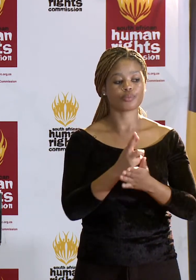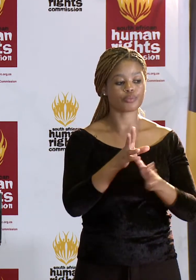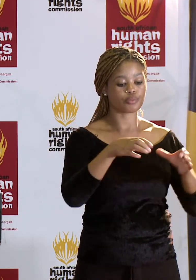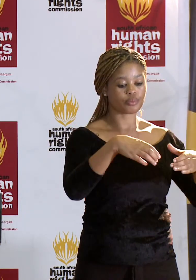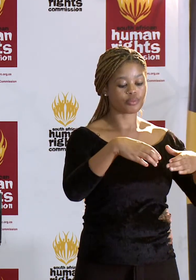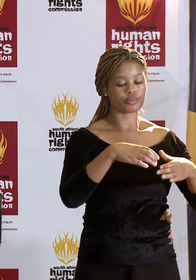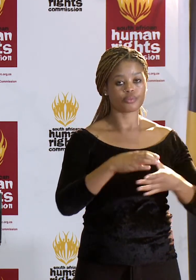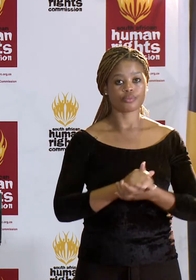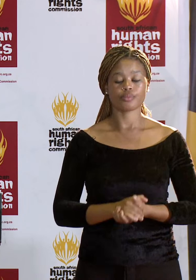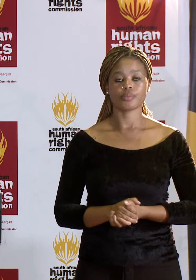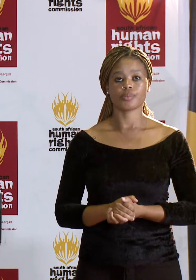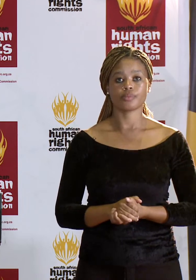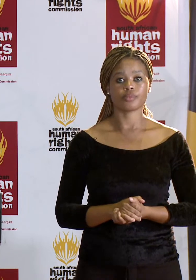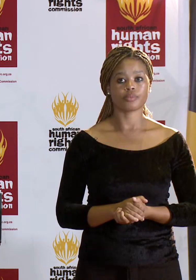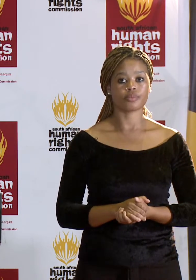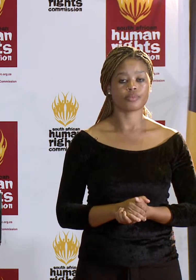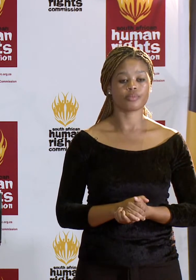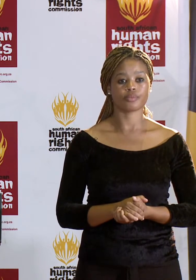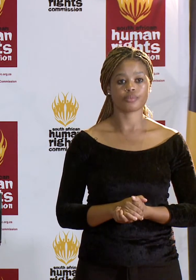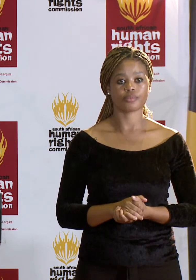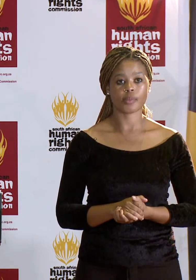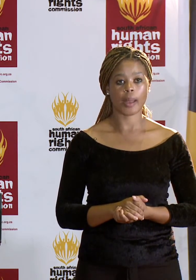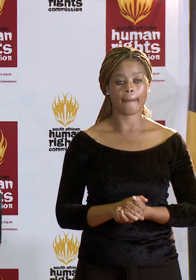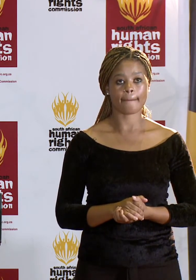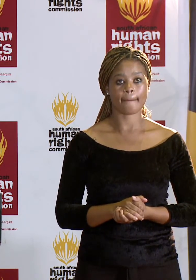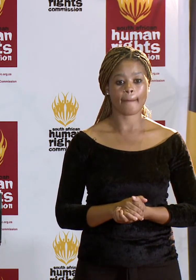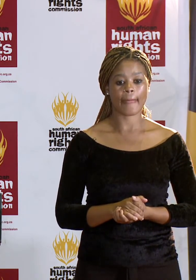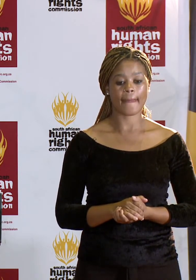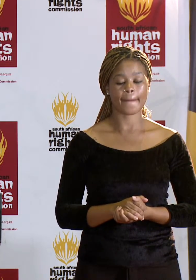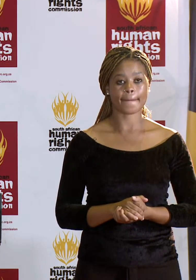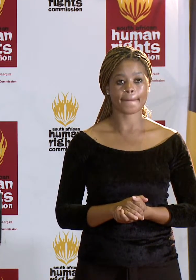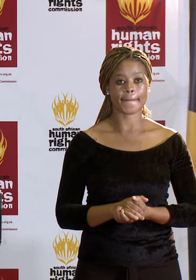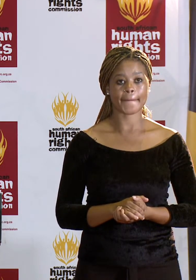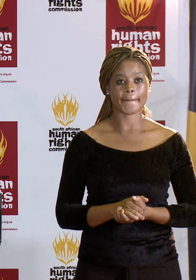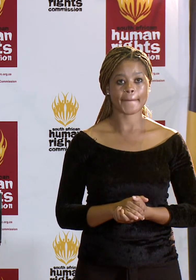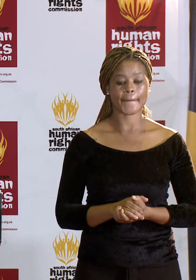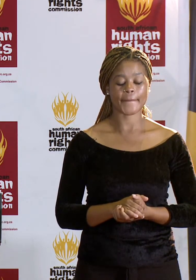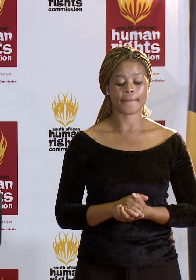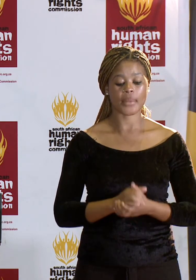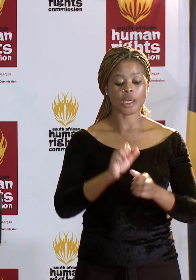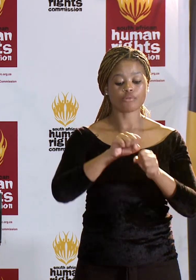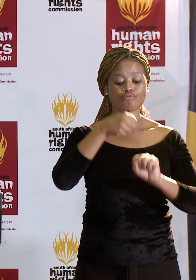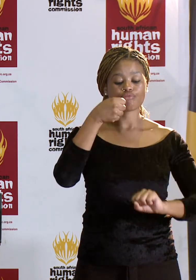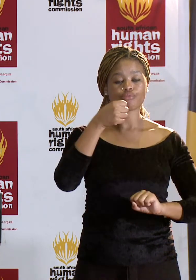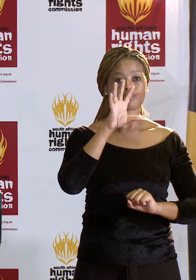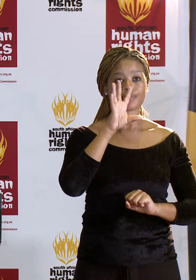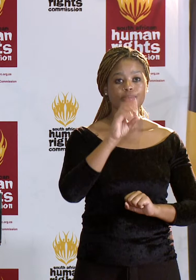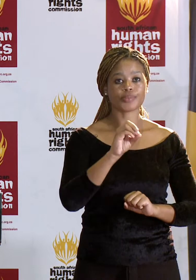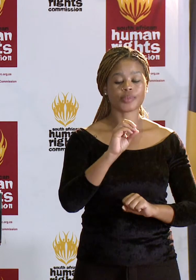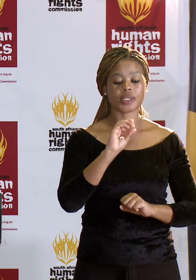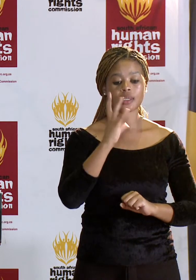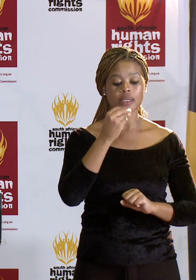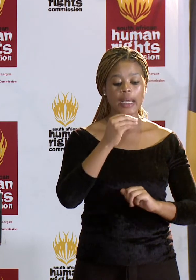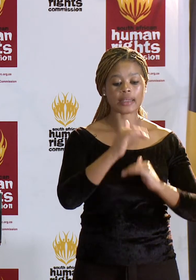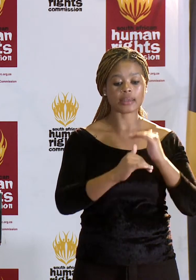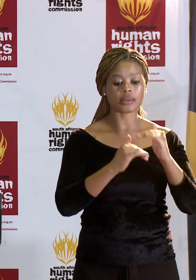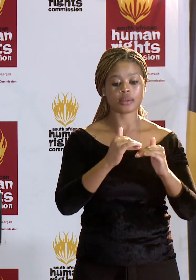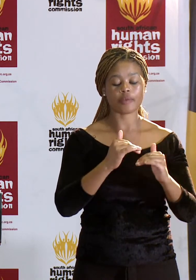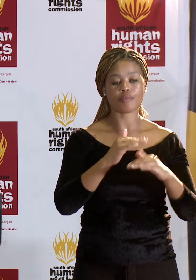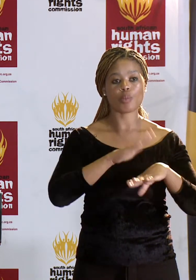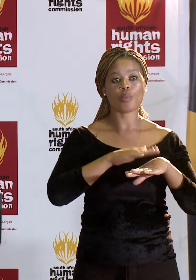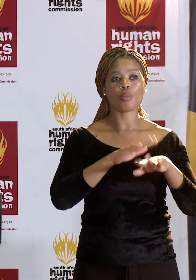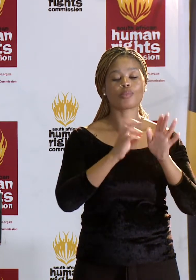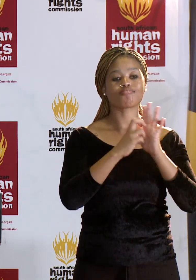Commission. The charter marks a significant step towards creating a more